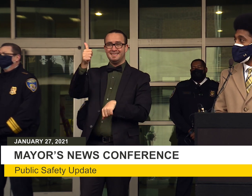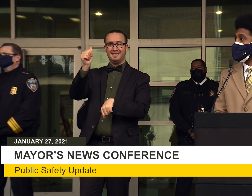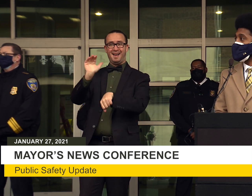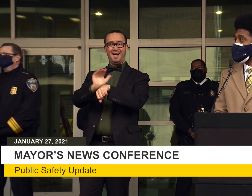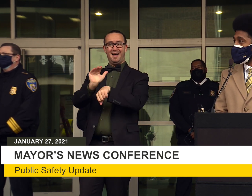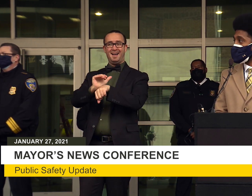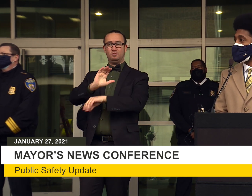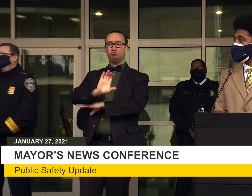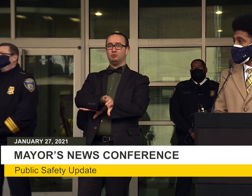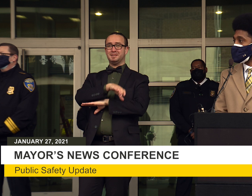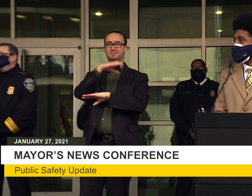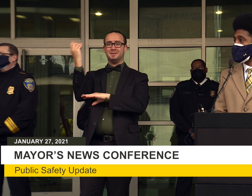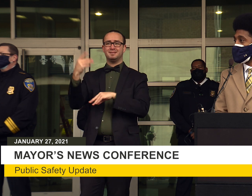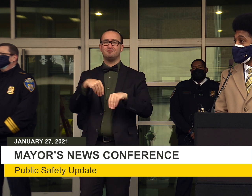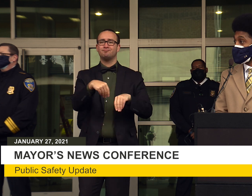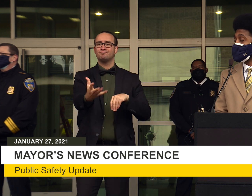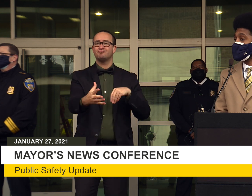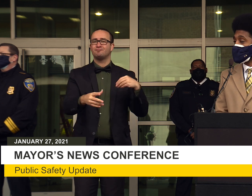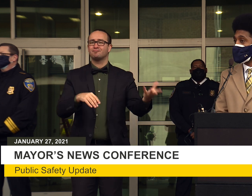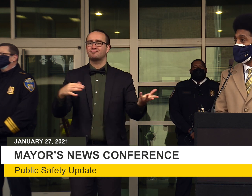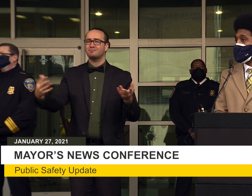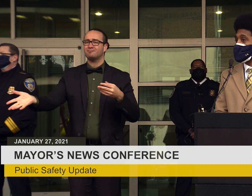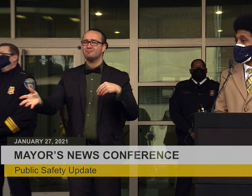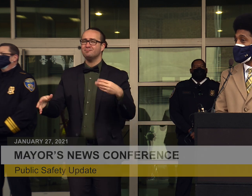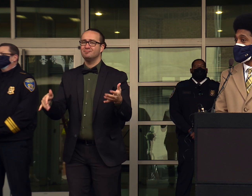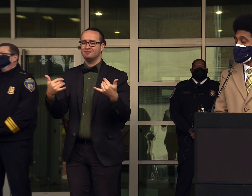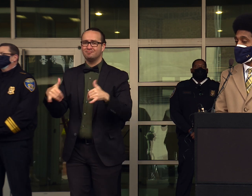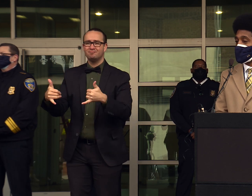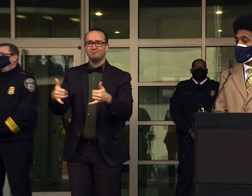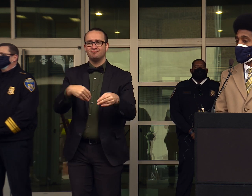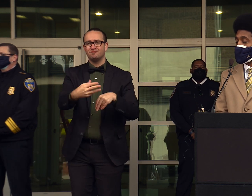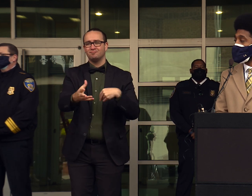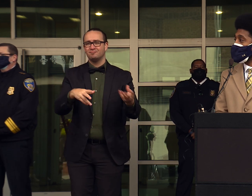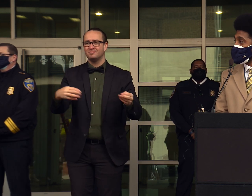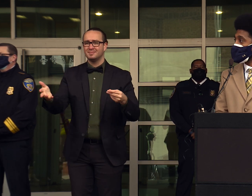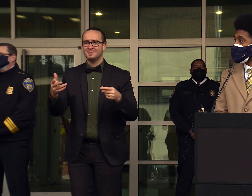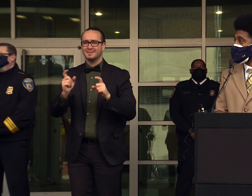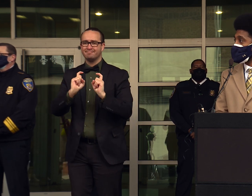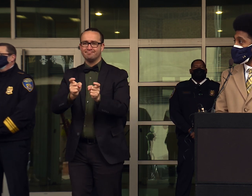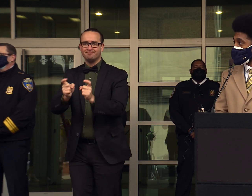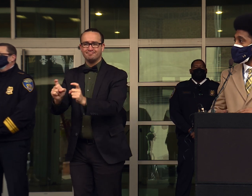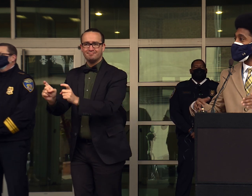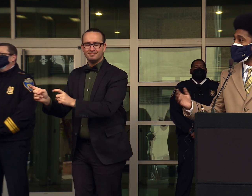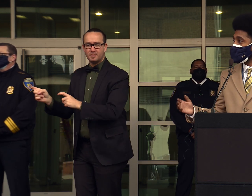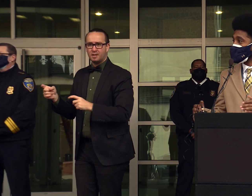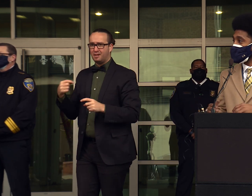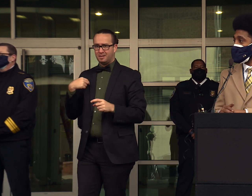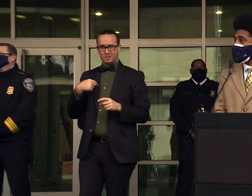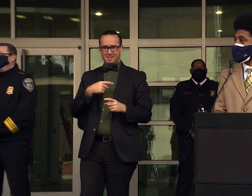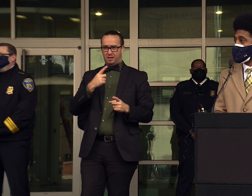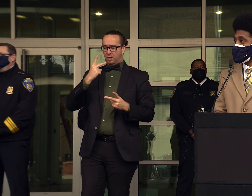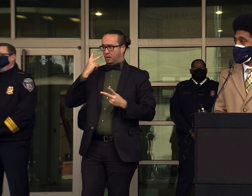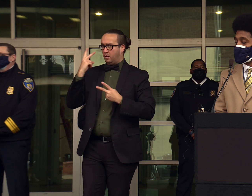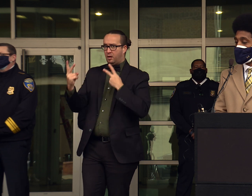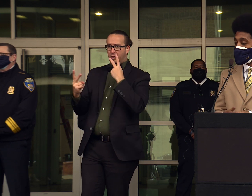his family, the community, his Safe Streets family, this city, as you guys saw the outpouring of people who came out to his